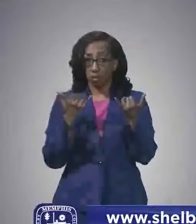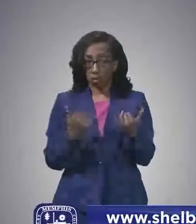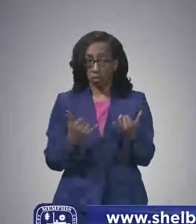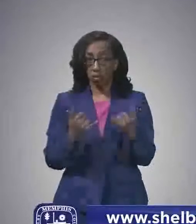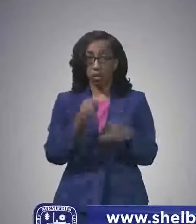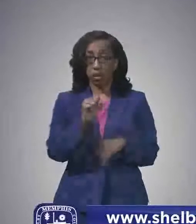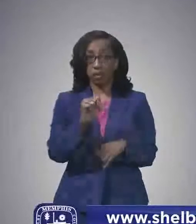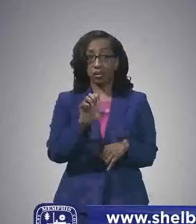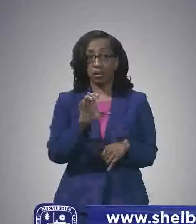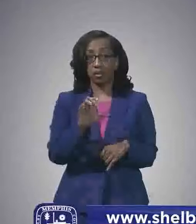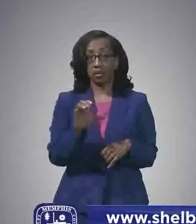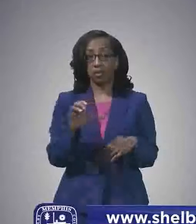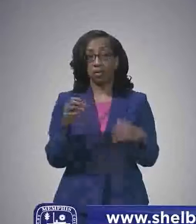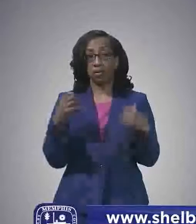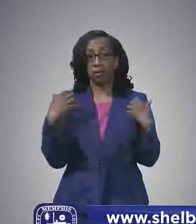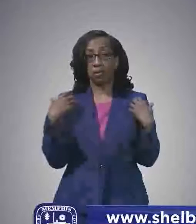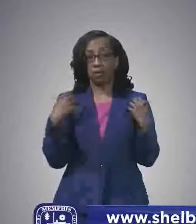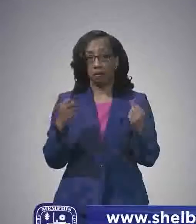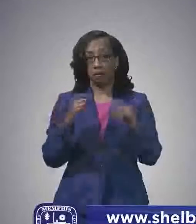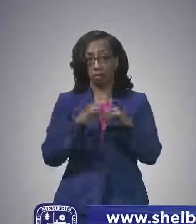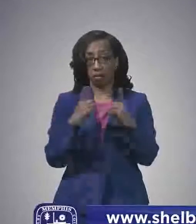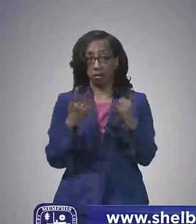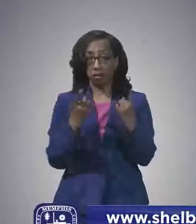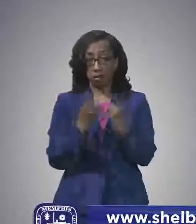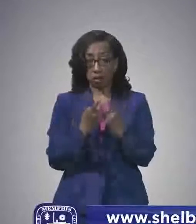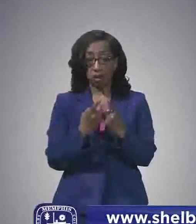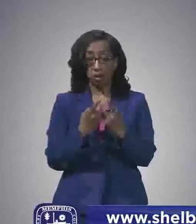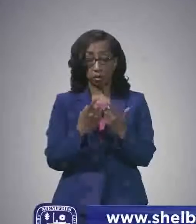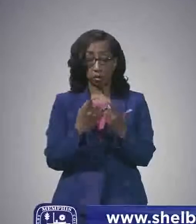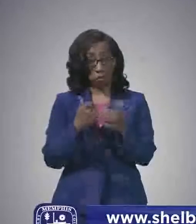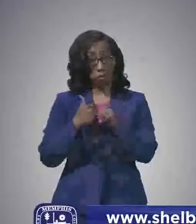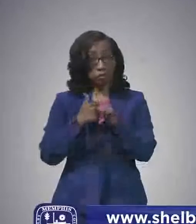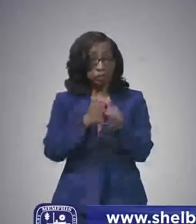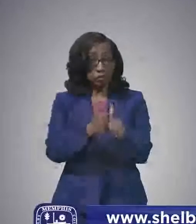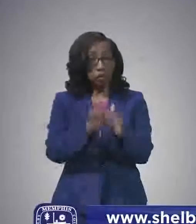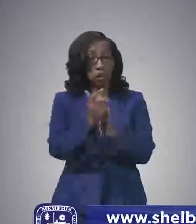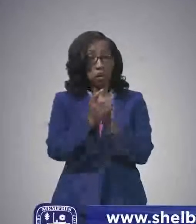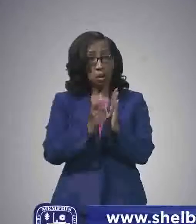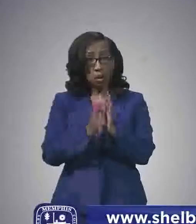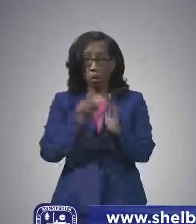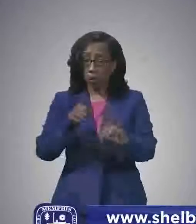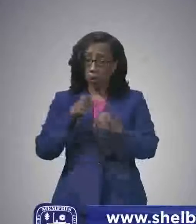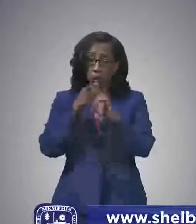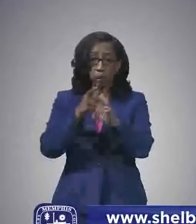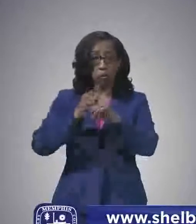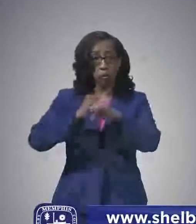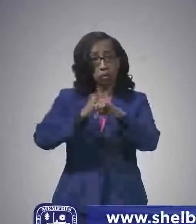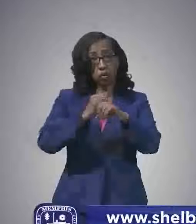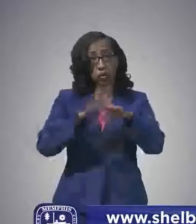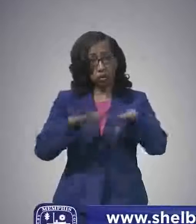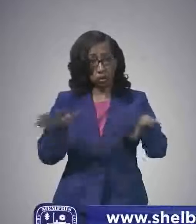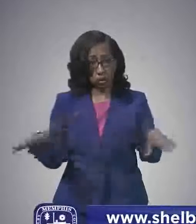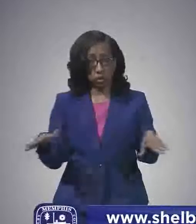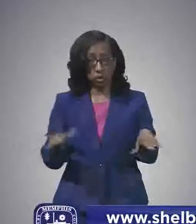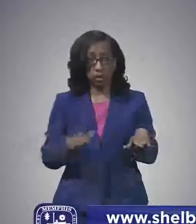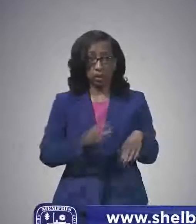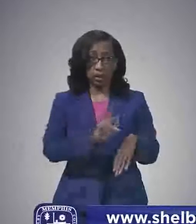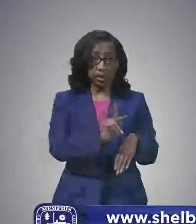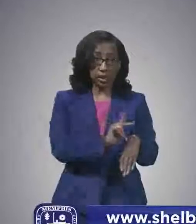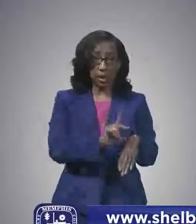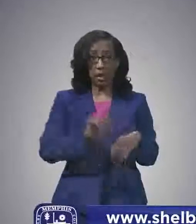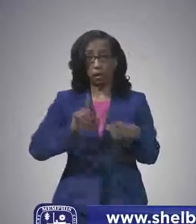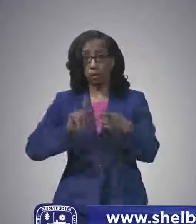County Health Department is well within the law to protect children at K through 12